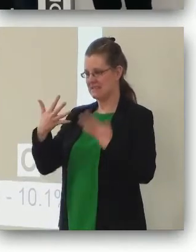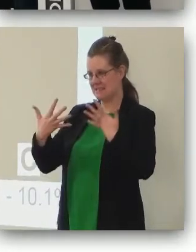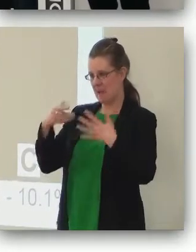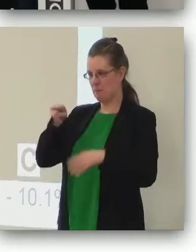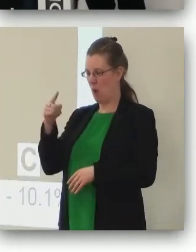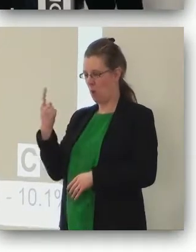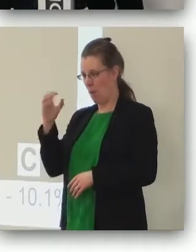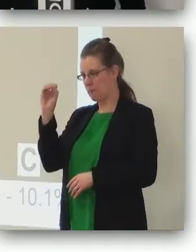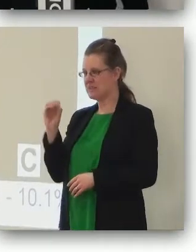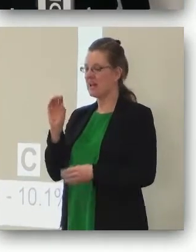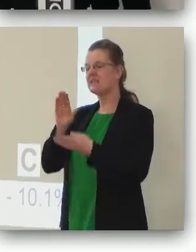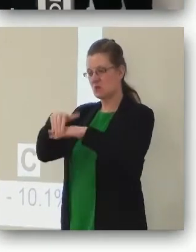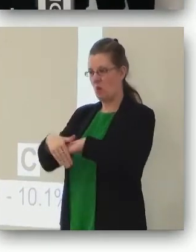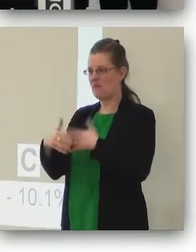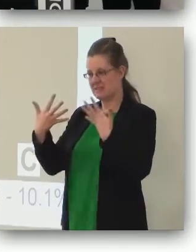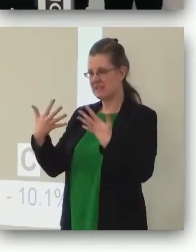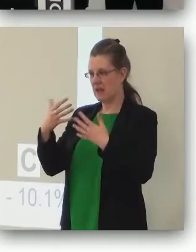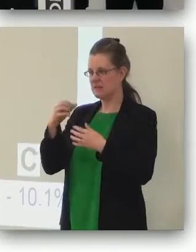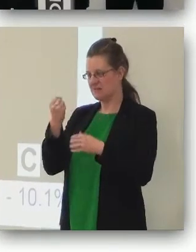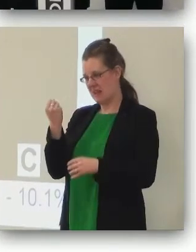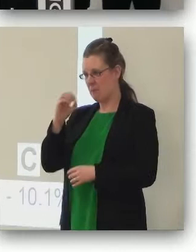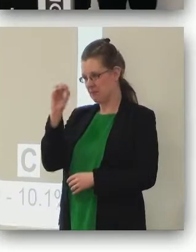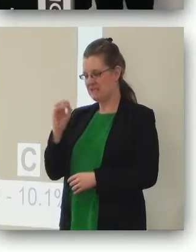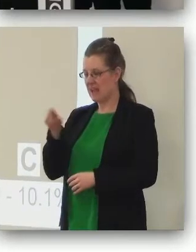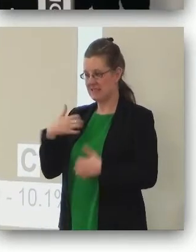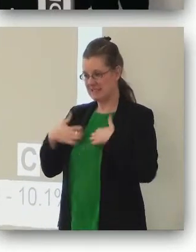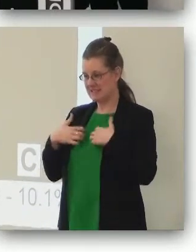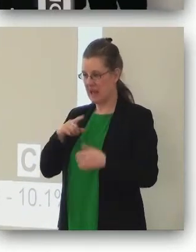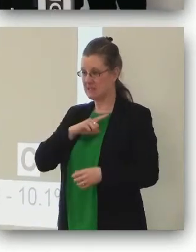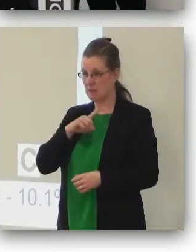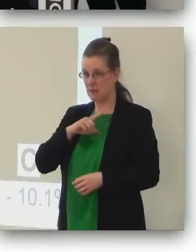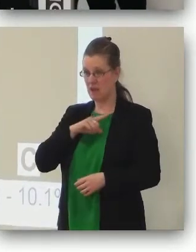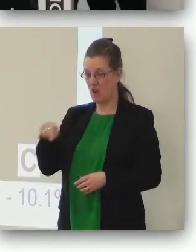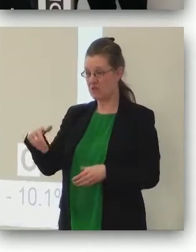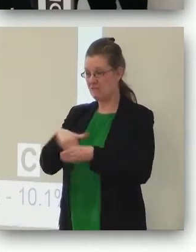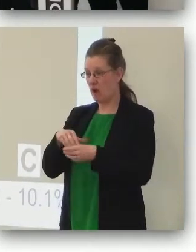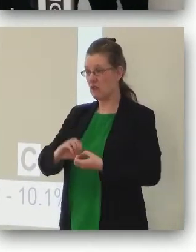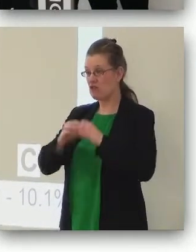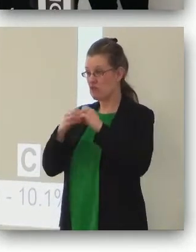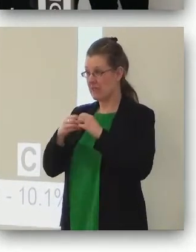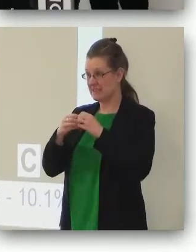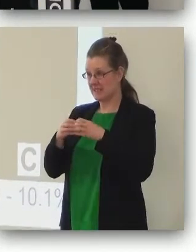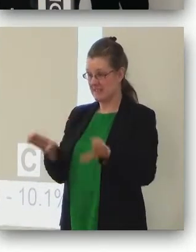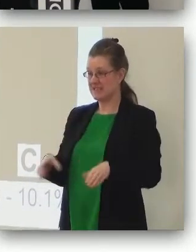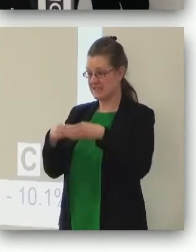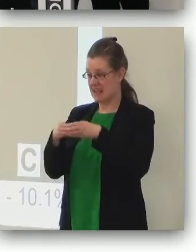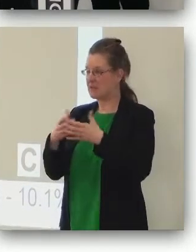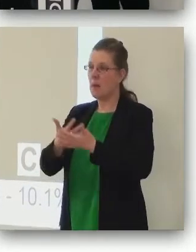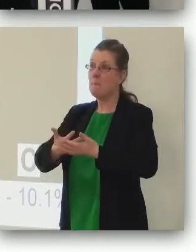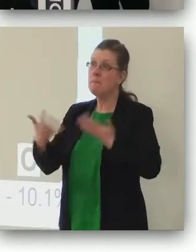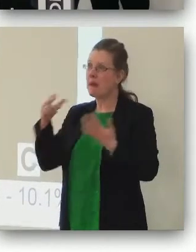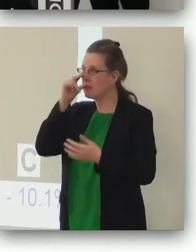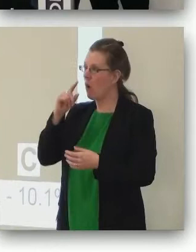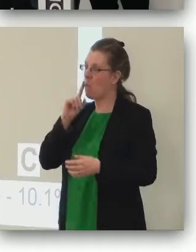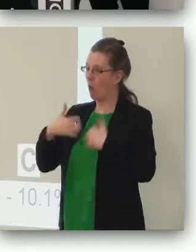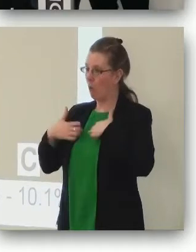Yeah, so it is over 10%, which is really exciting because being involved with the creative sector is something that many young people would aspire to